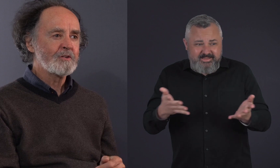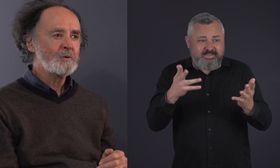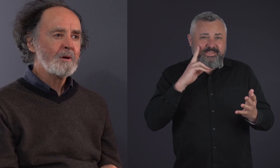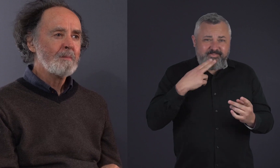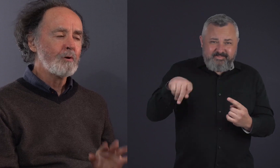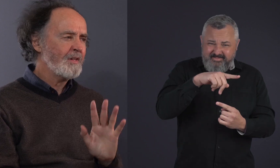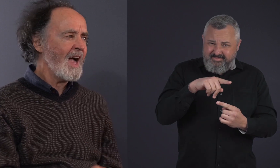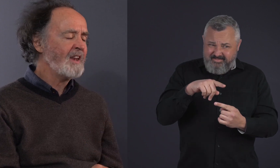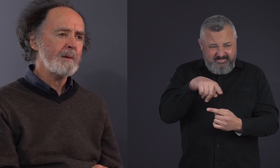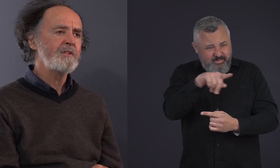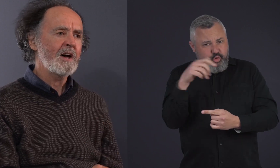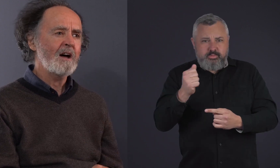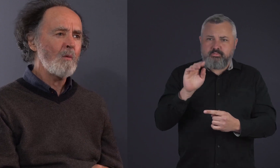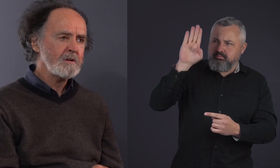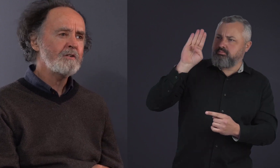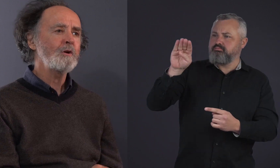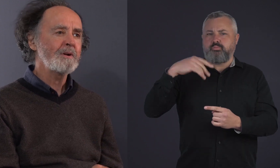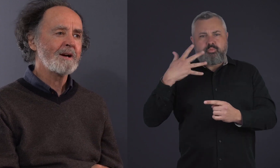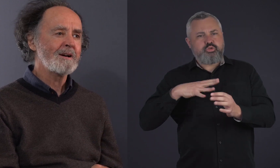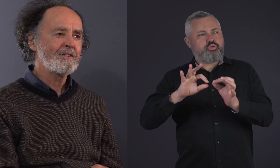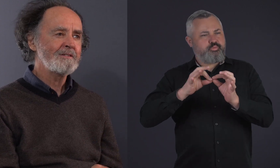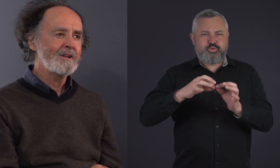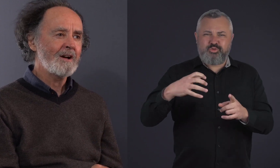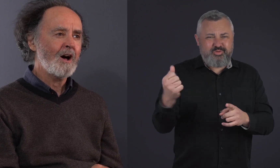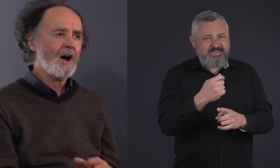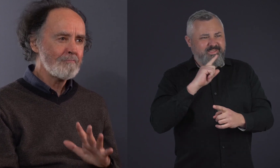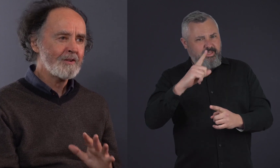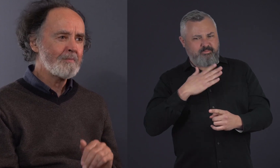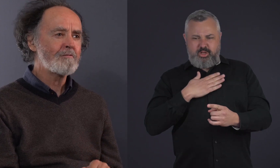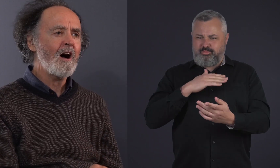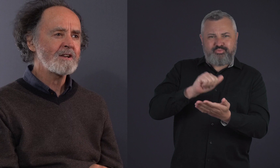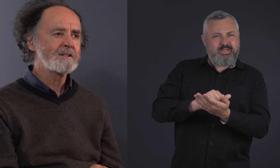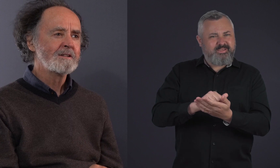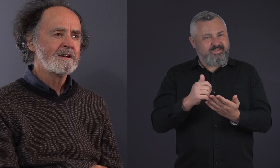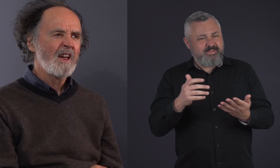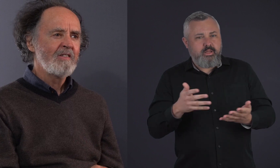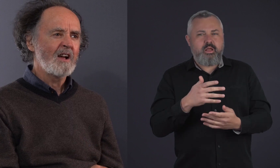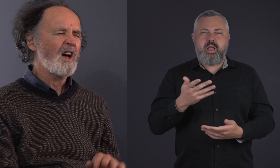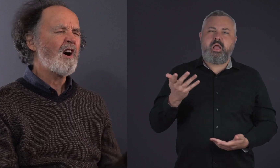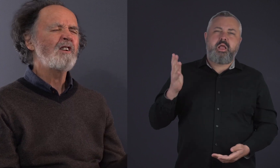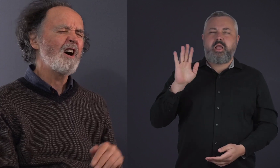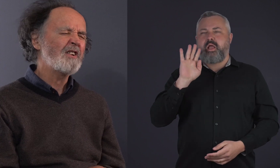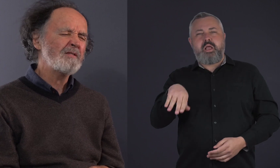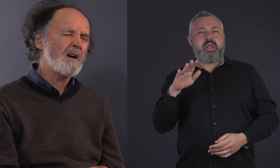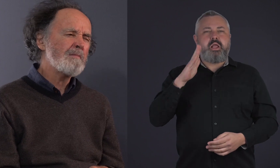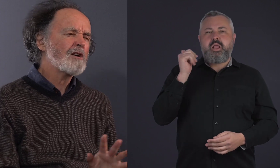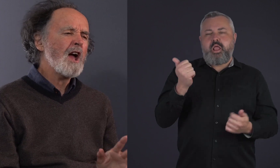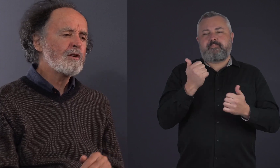to put their hand up and say, I want an interpreter, it's my right. And they'll say, oh no, it doesn't matter, my granddaughter